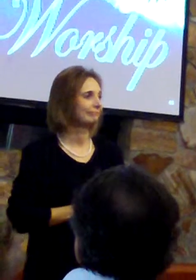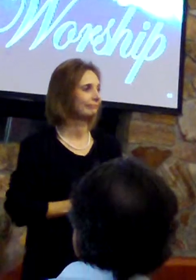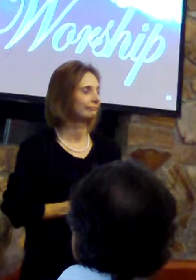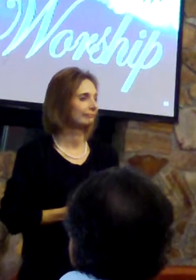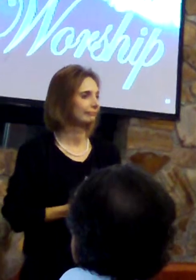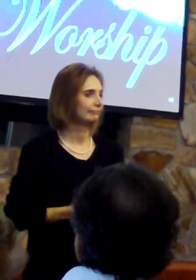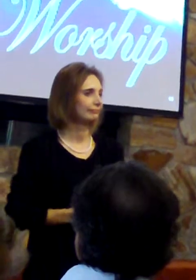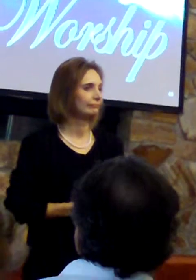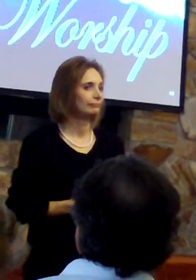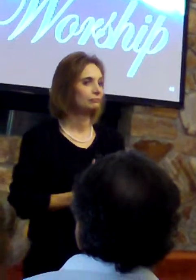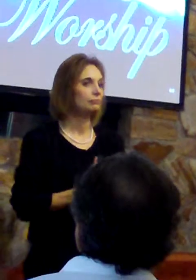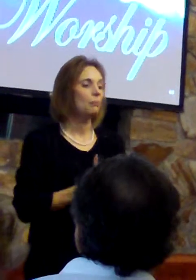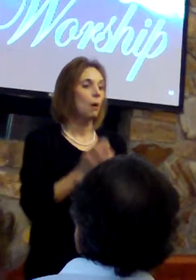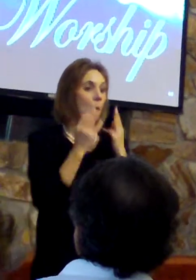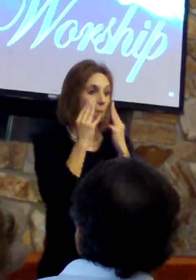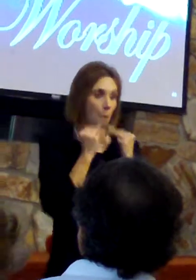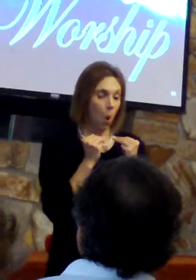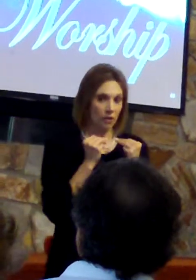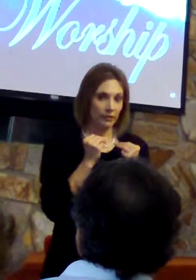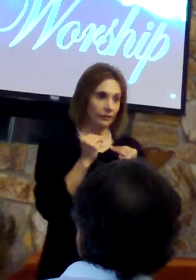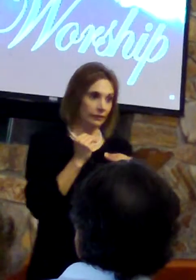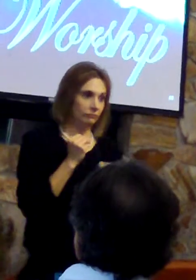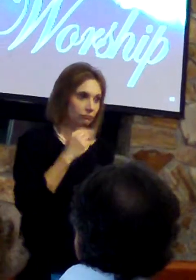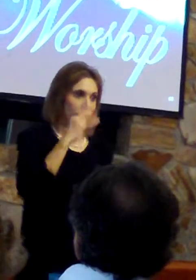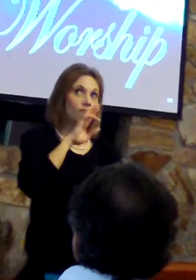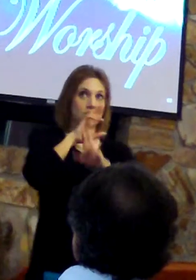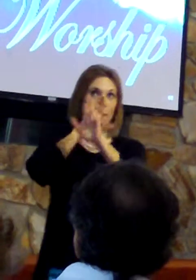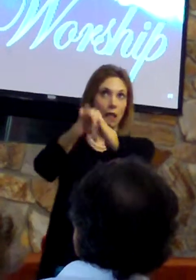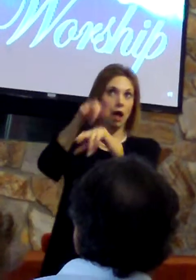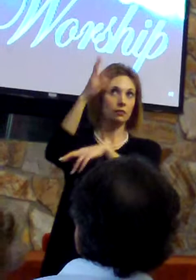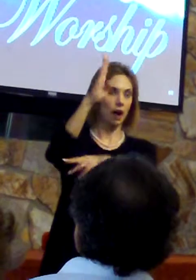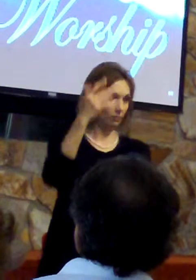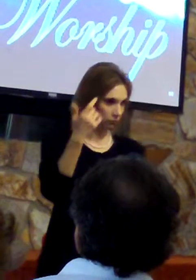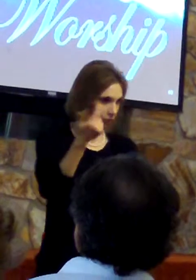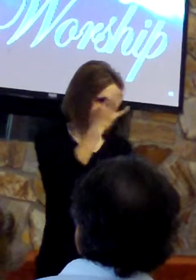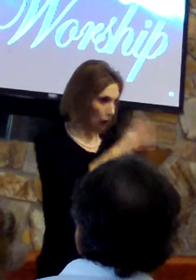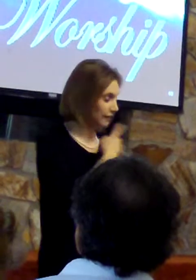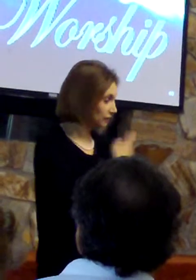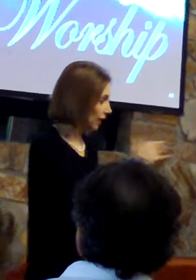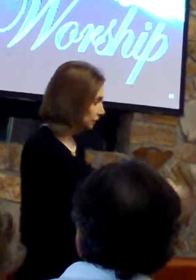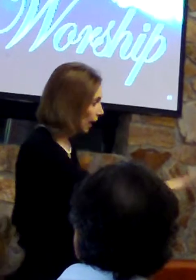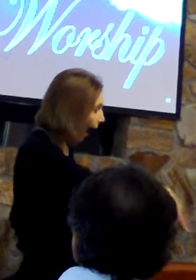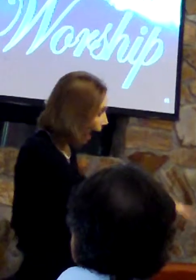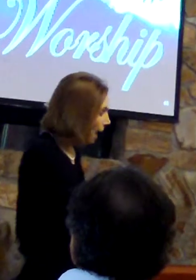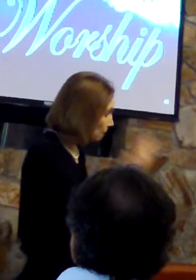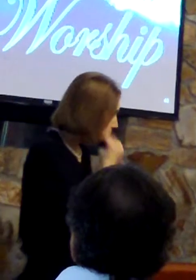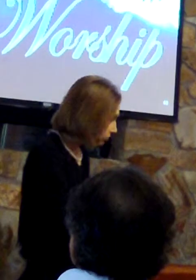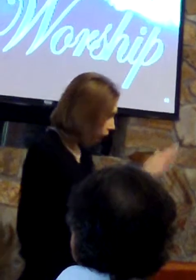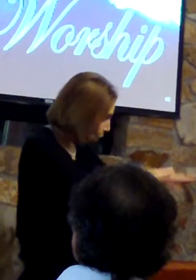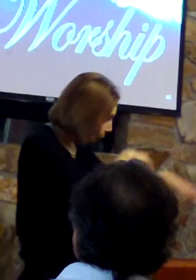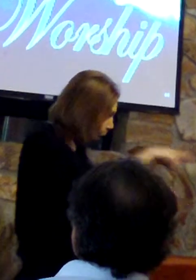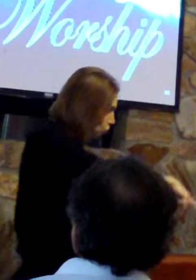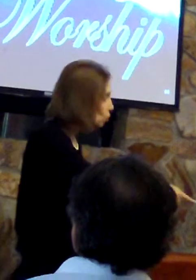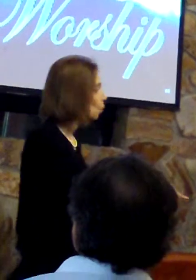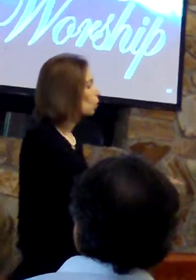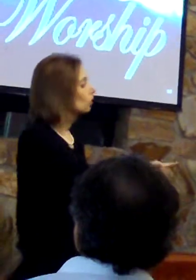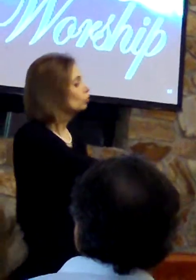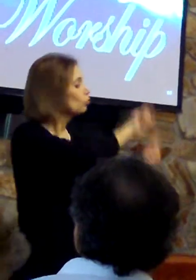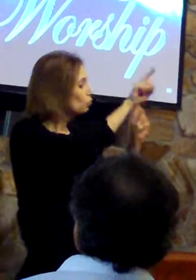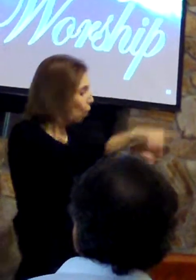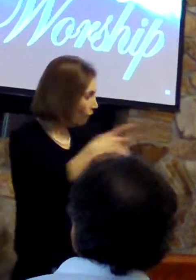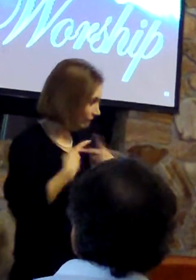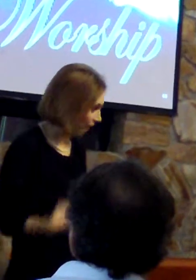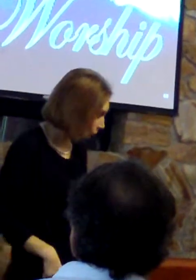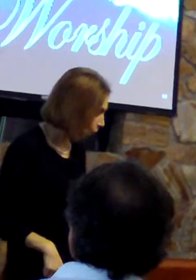Moses says to God, because God, remember God says, Moses, here's what I want you to do. I'm calling you, Moses. I want you to go to